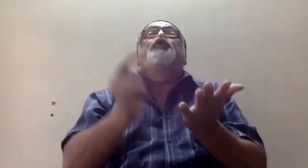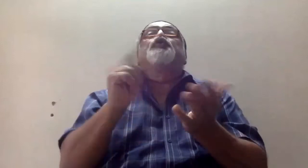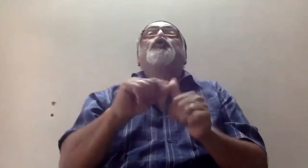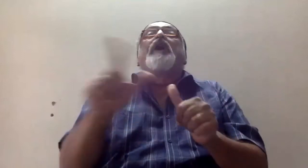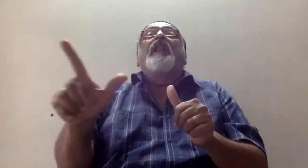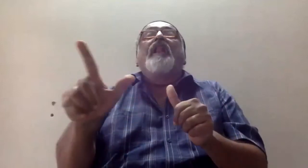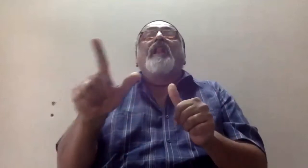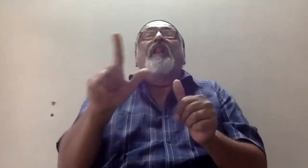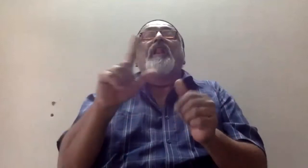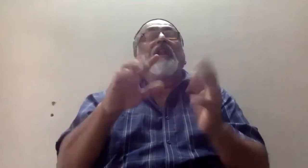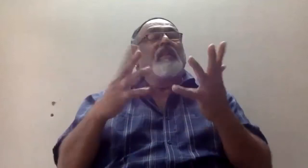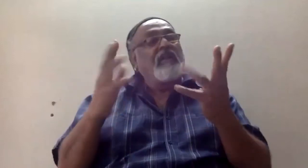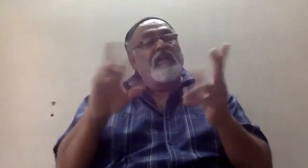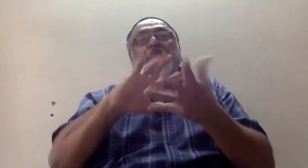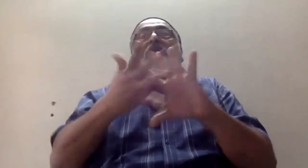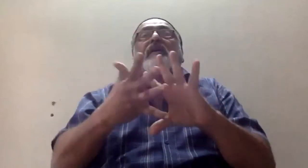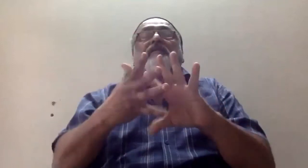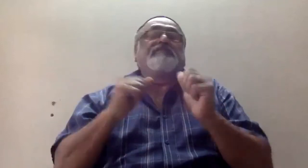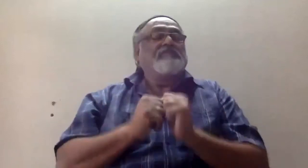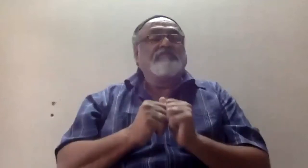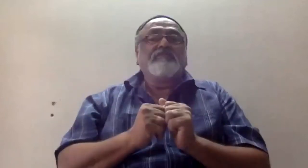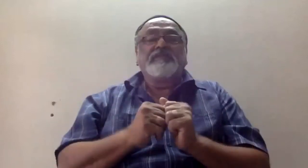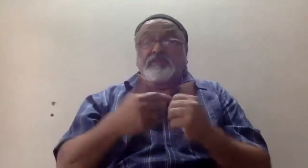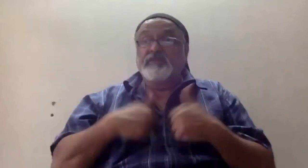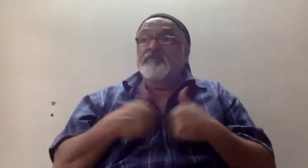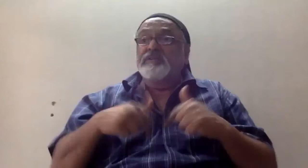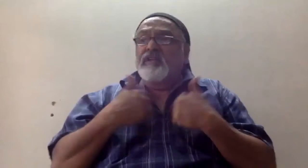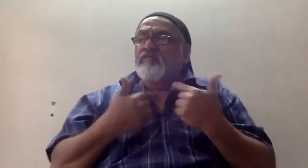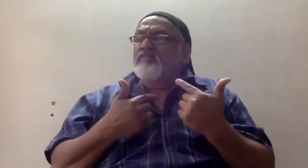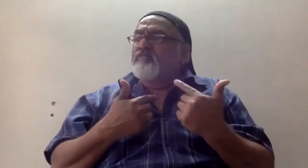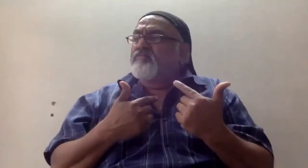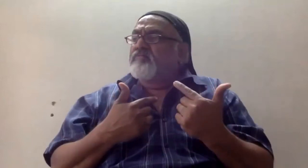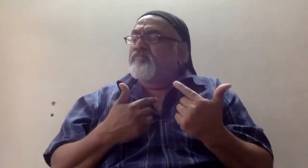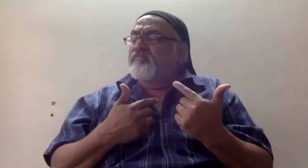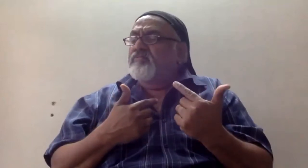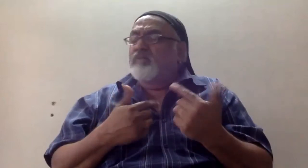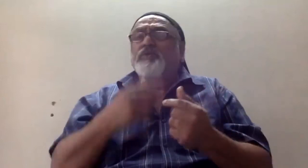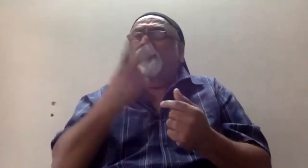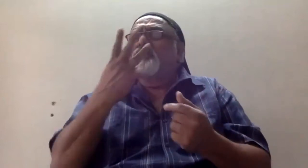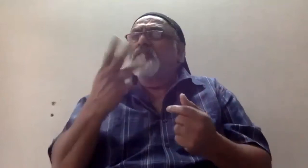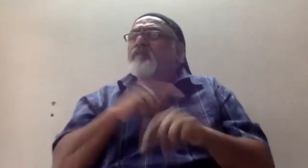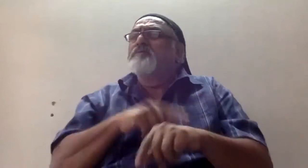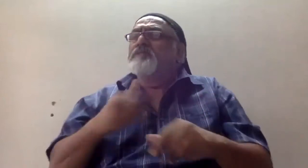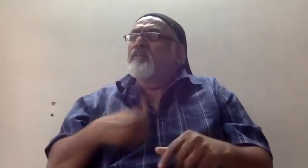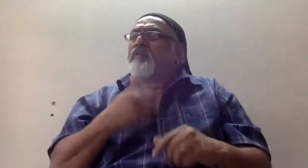mode, I myself had such 2 or 3 such instances where the either clients